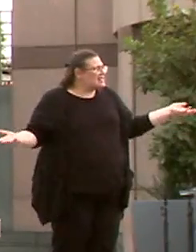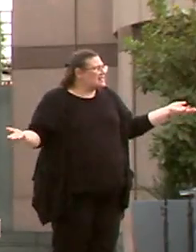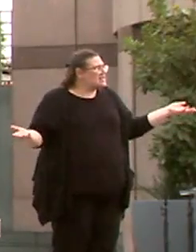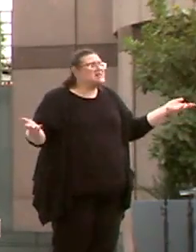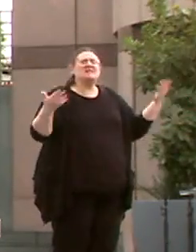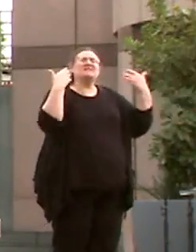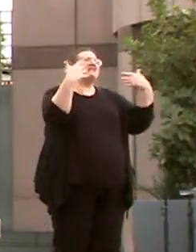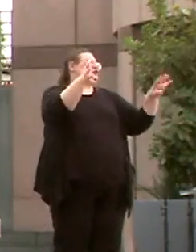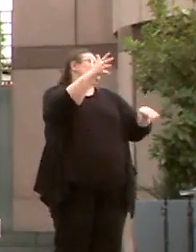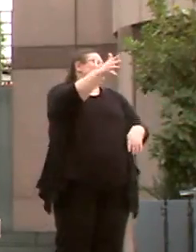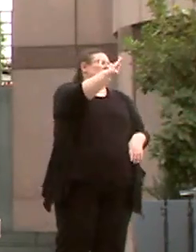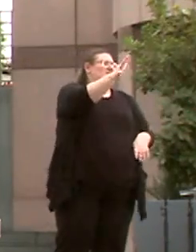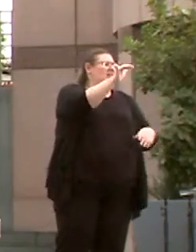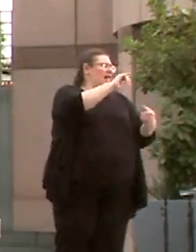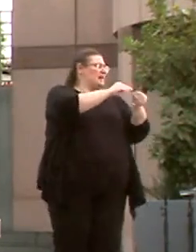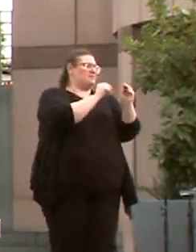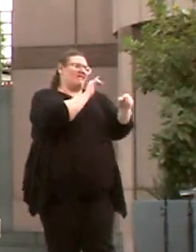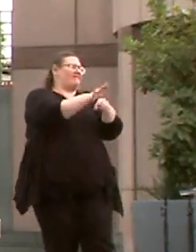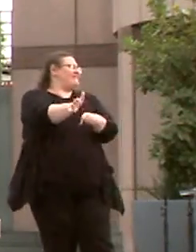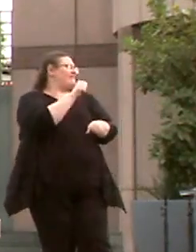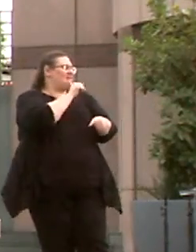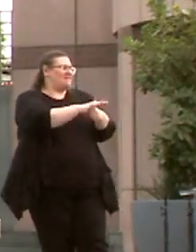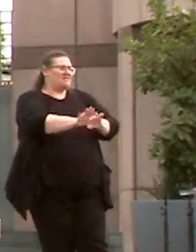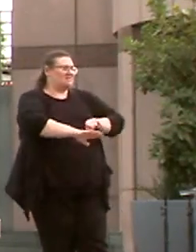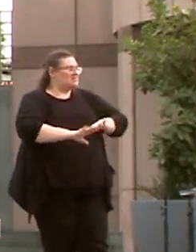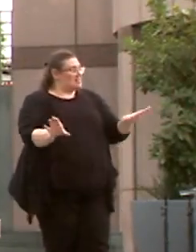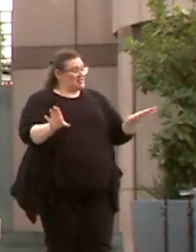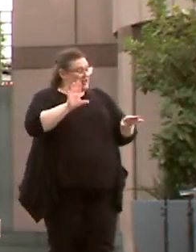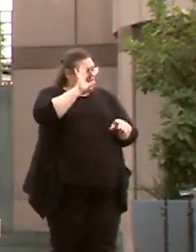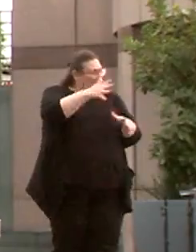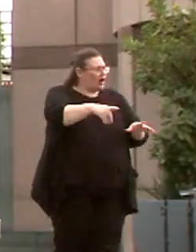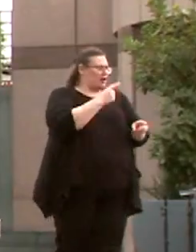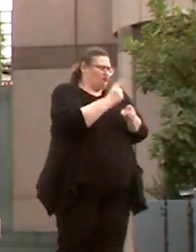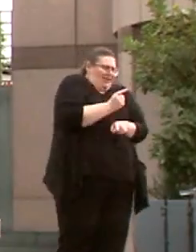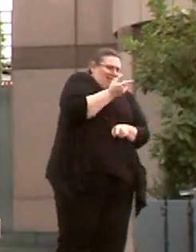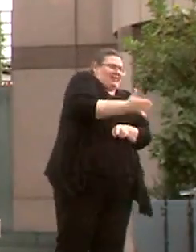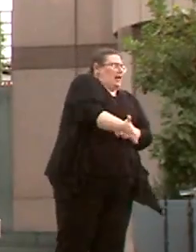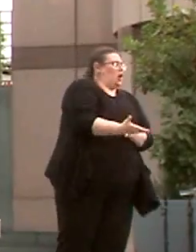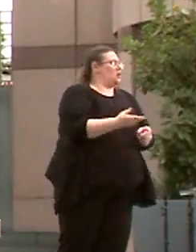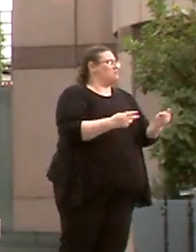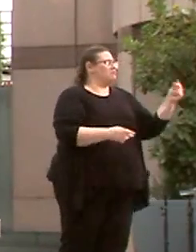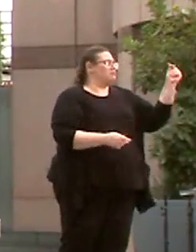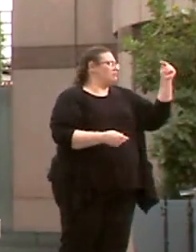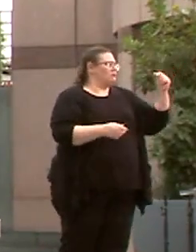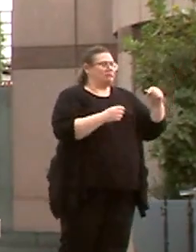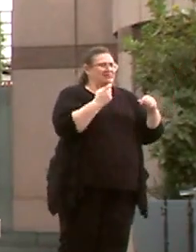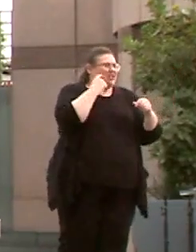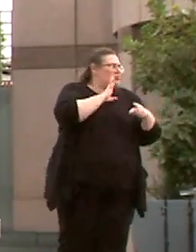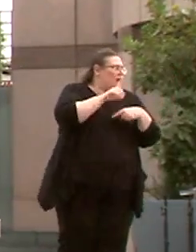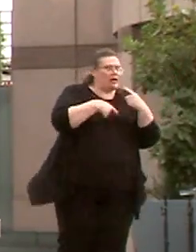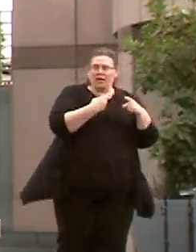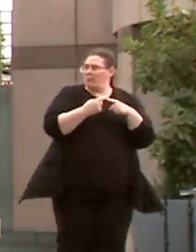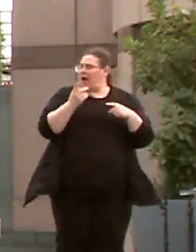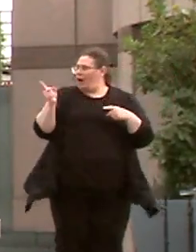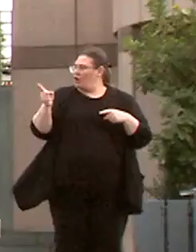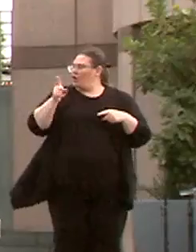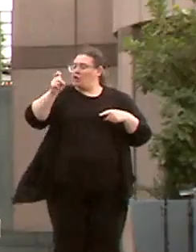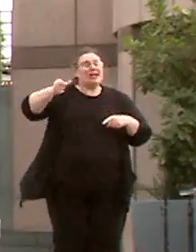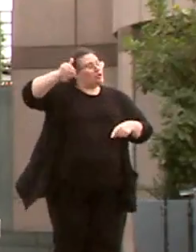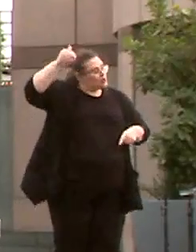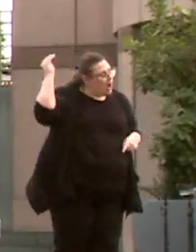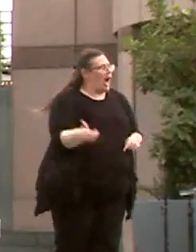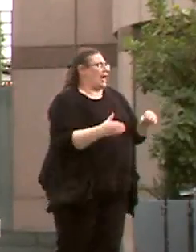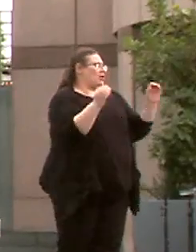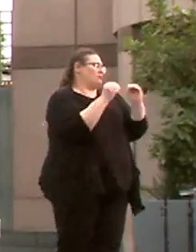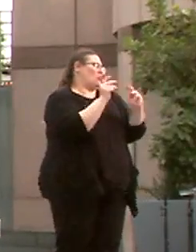a disproportionate representation. So that alone, there's obviously, as you were talking about, you need to start hiring more